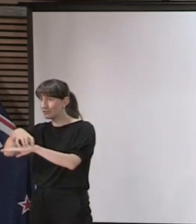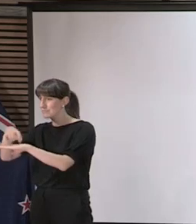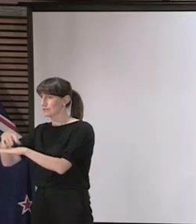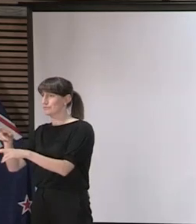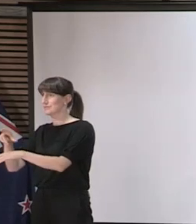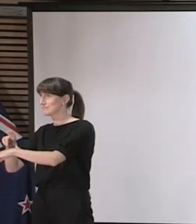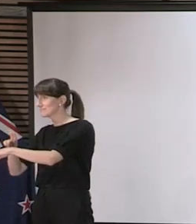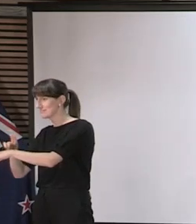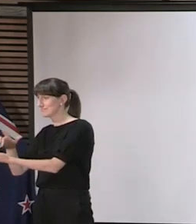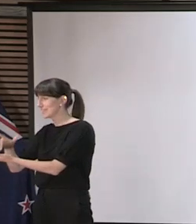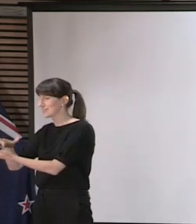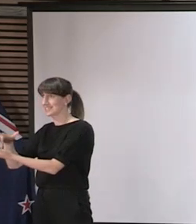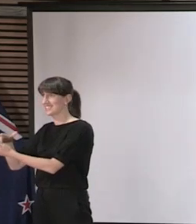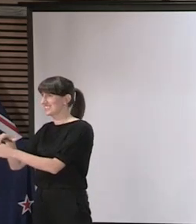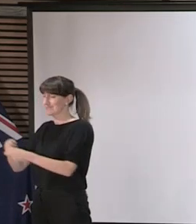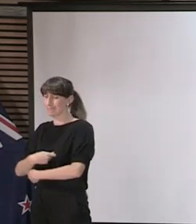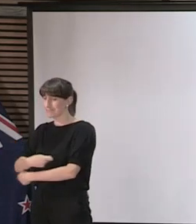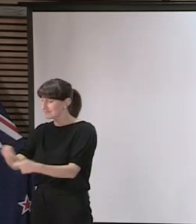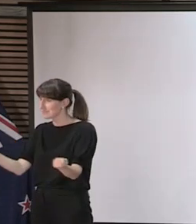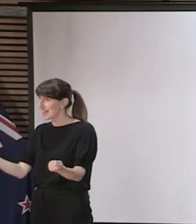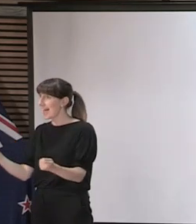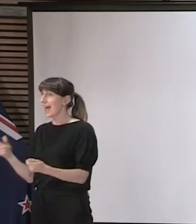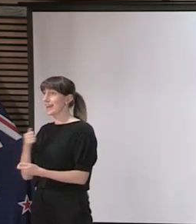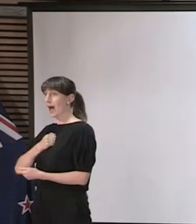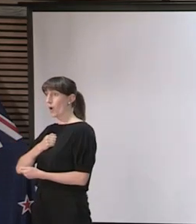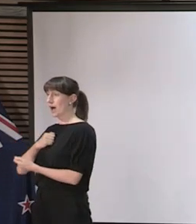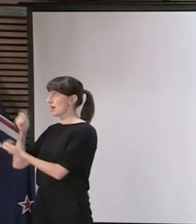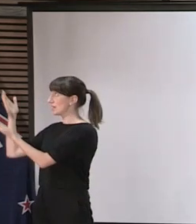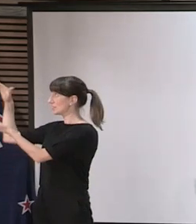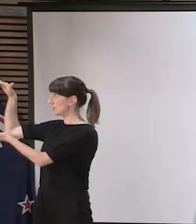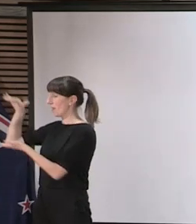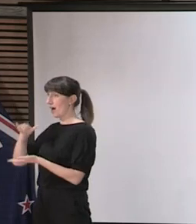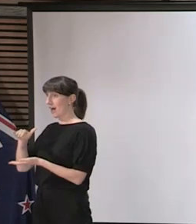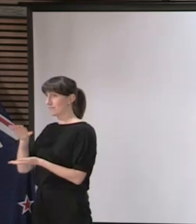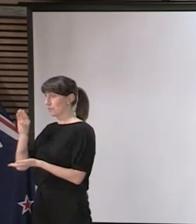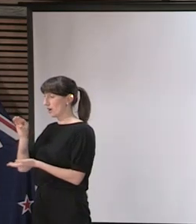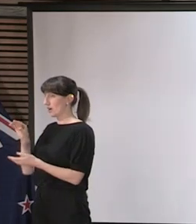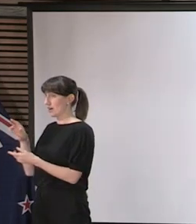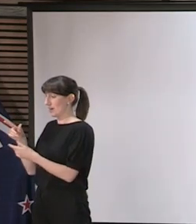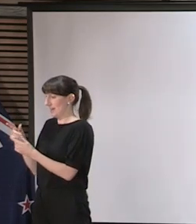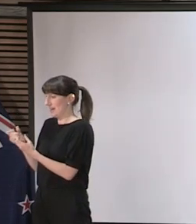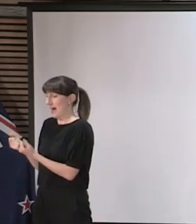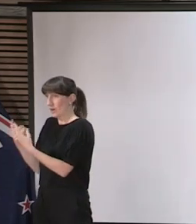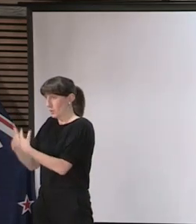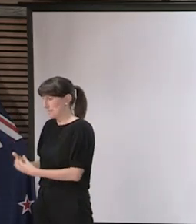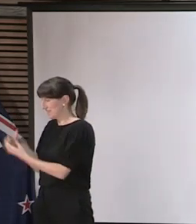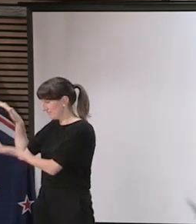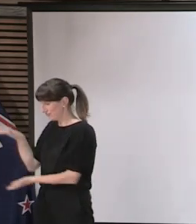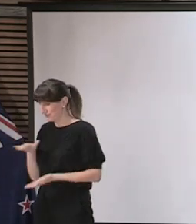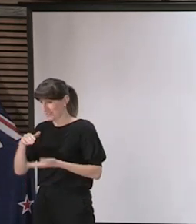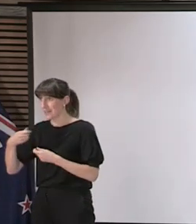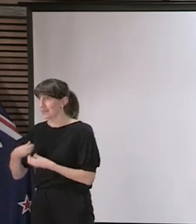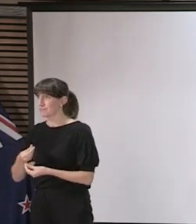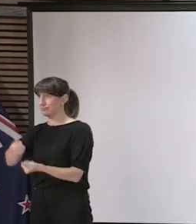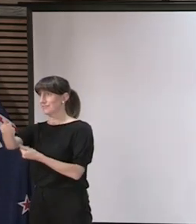We have also ensured good supply lines, and I look forward to any recommendations that the Auditor General has got about how we could continue to improve that.